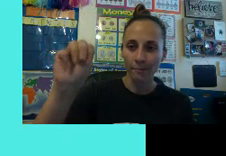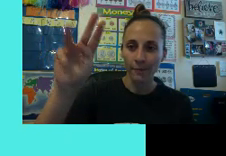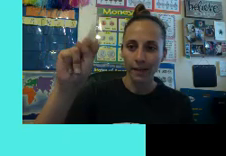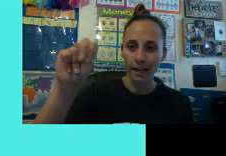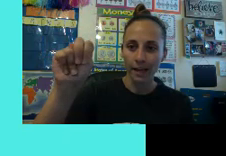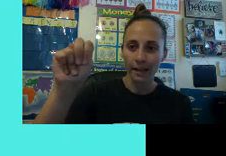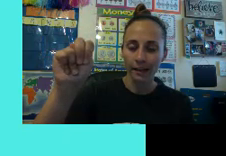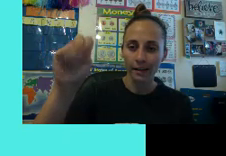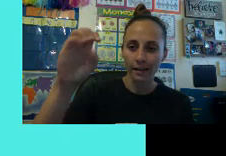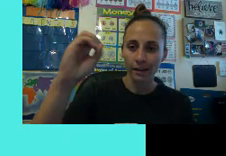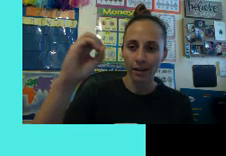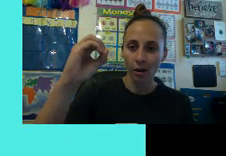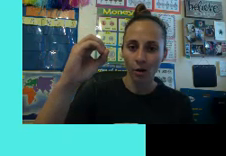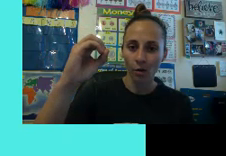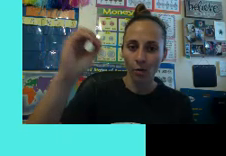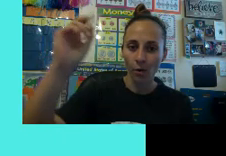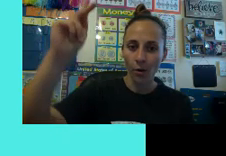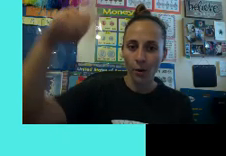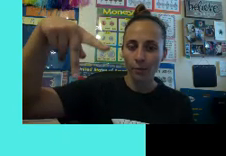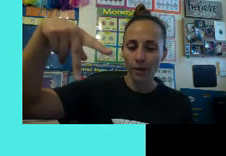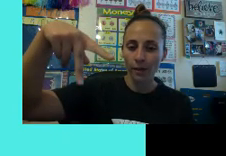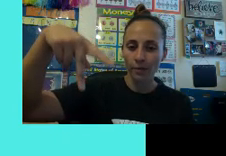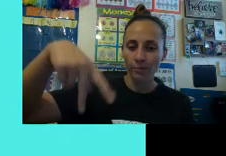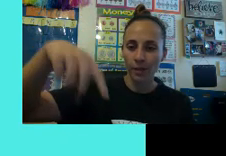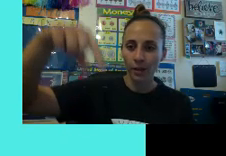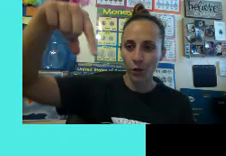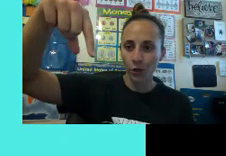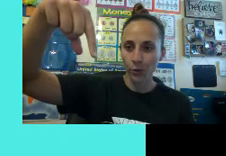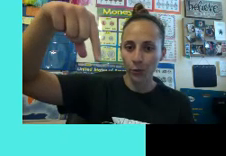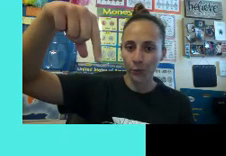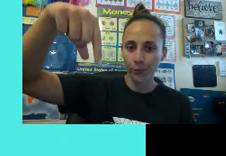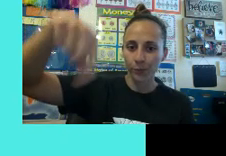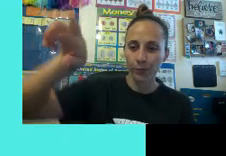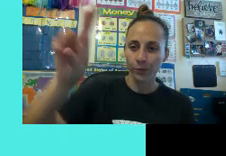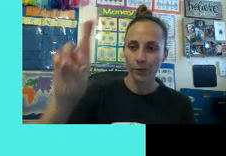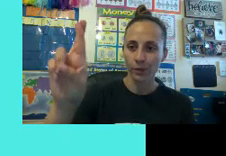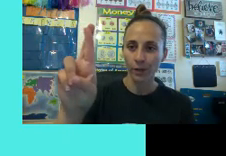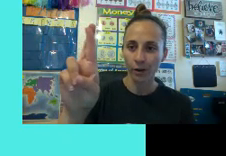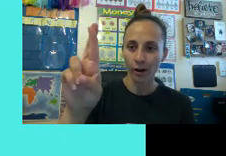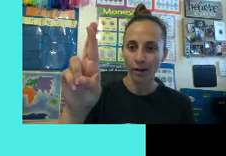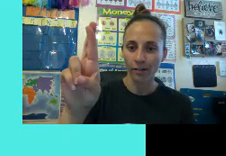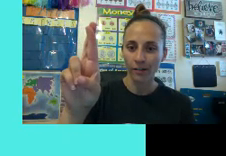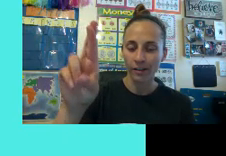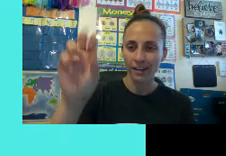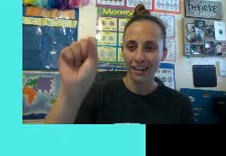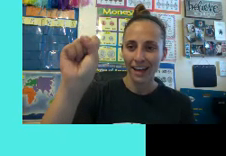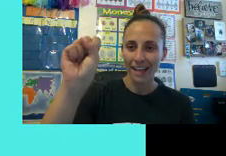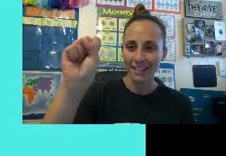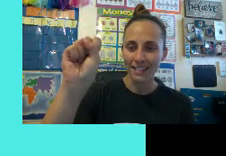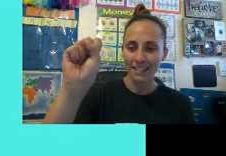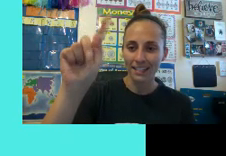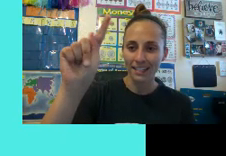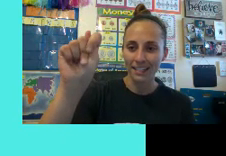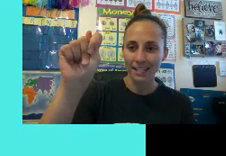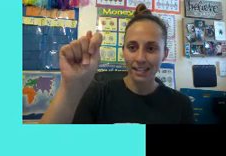M, N, O, P, Q. We know R.